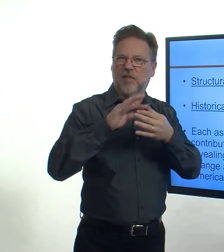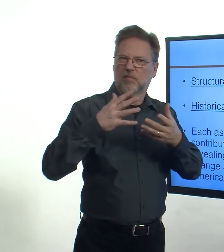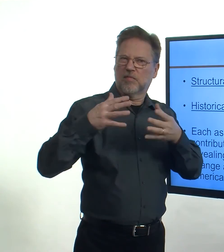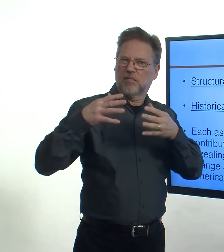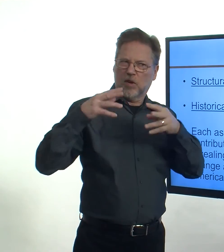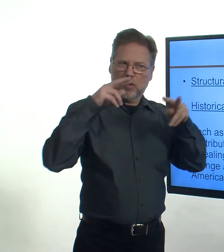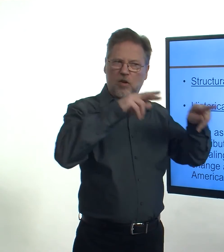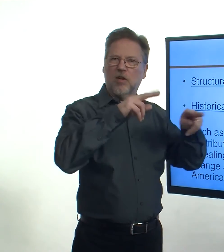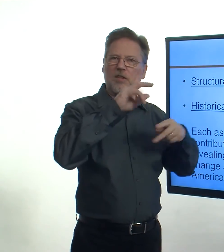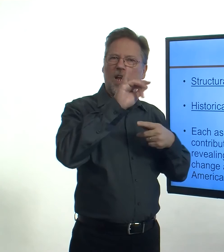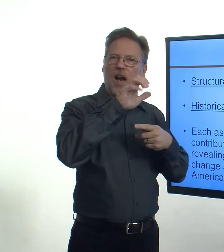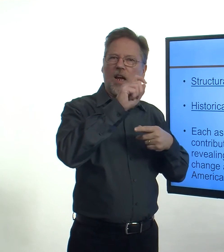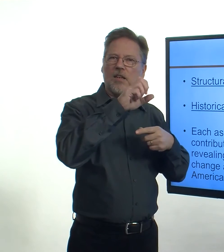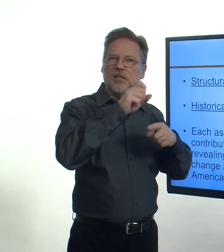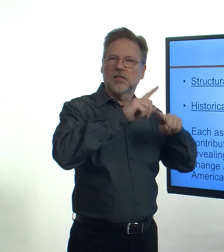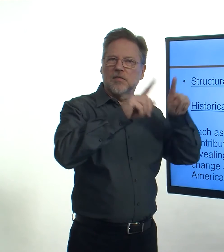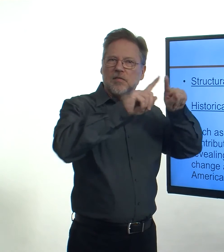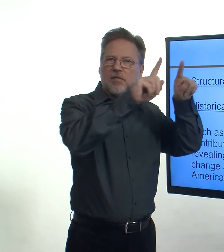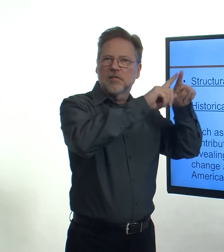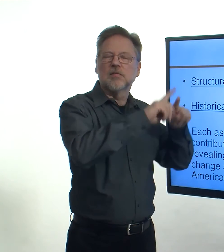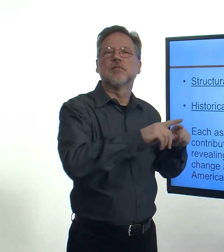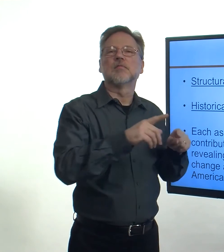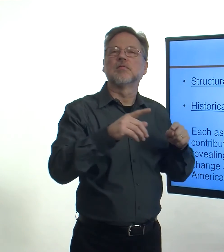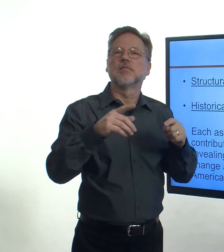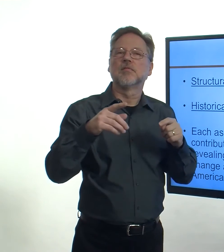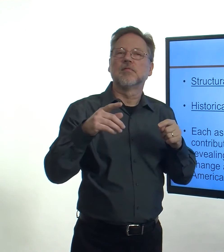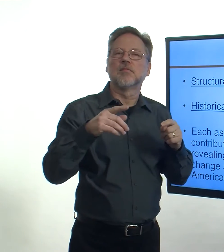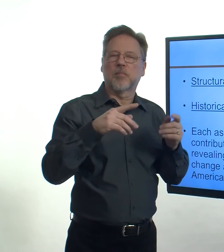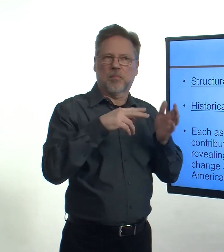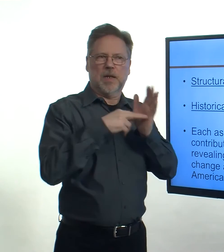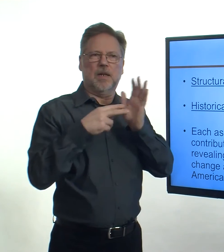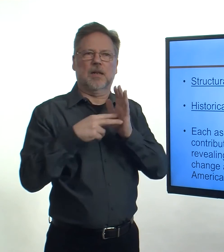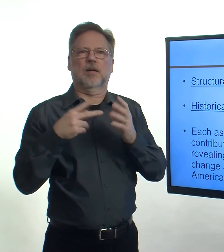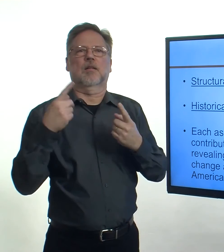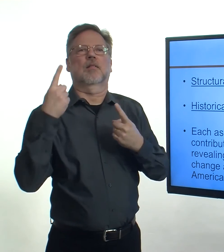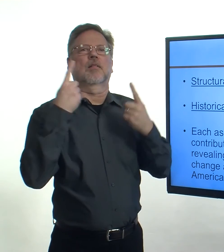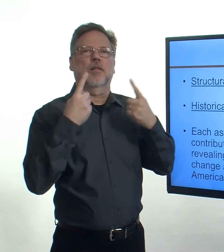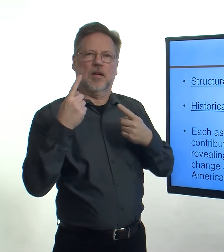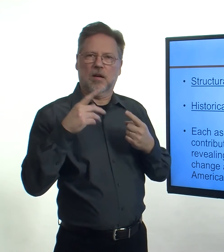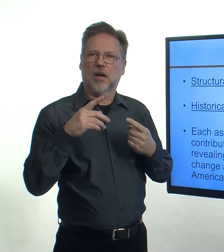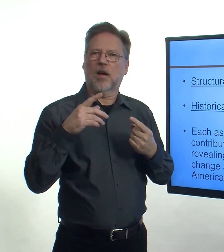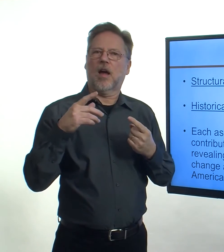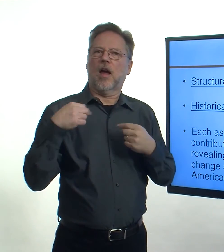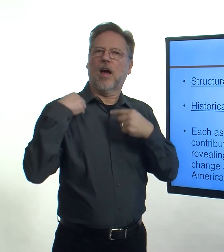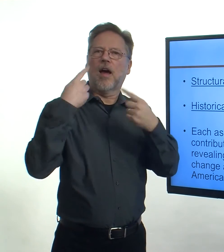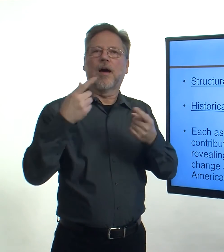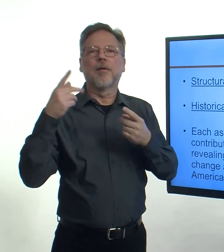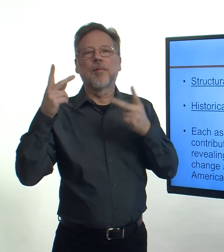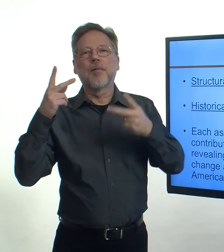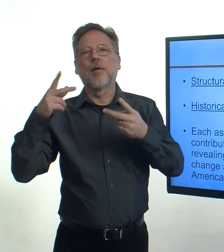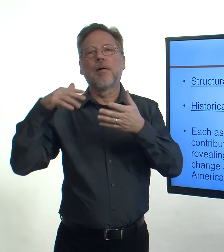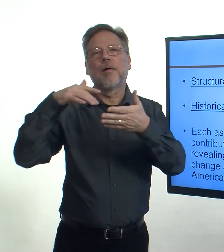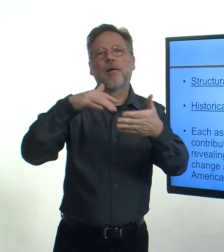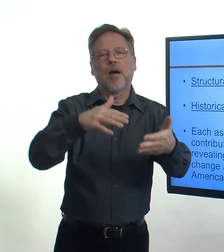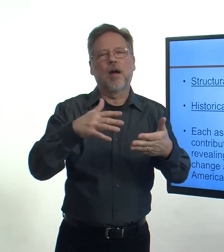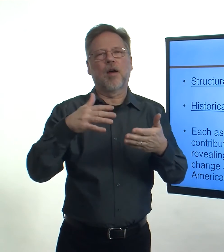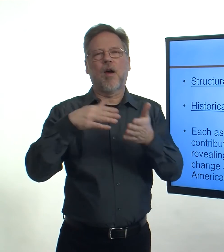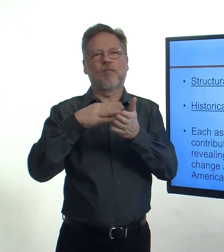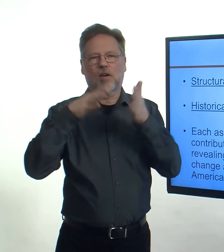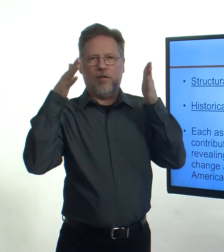Studying dialects was eye-opening because it meant that people started to realize that until that point, studies had only focused